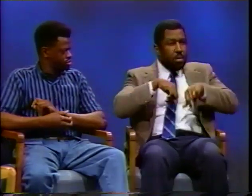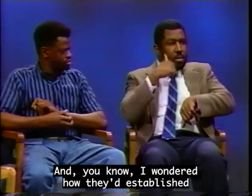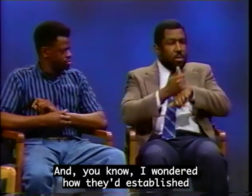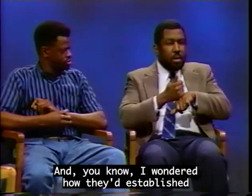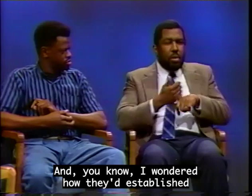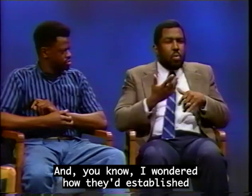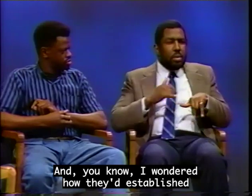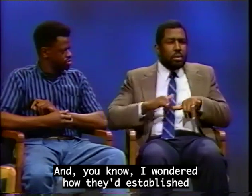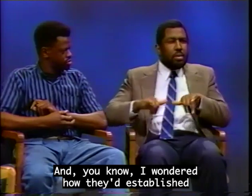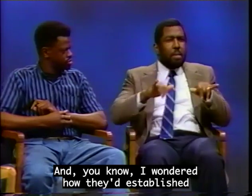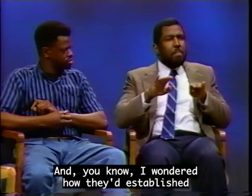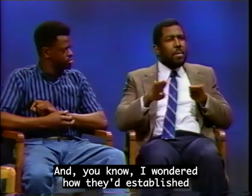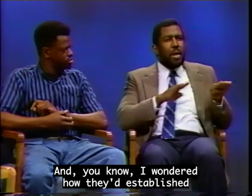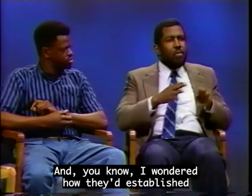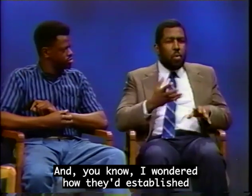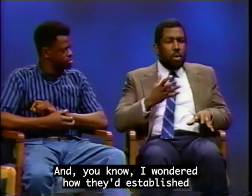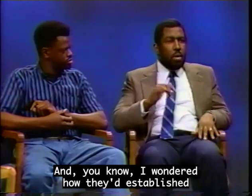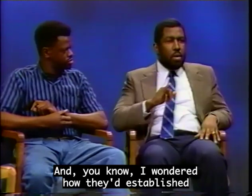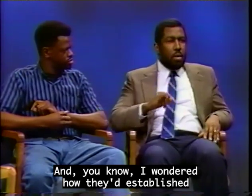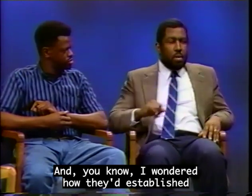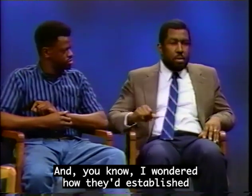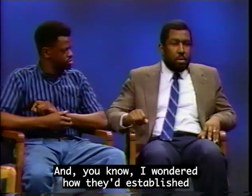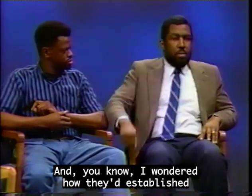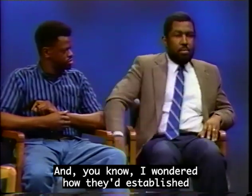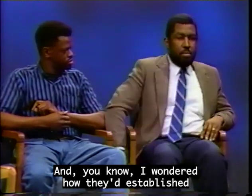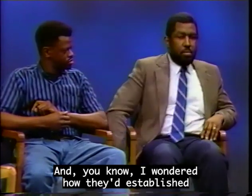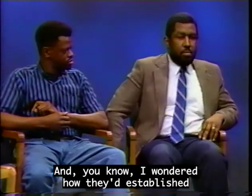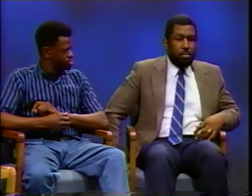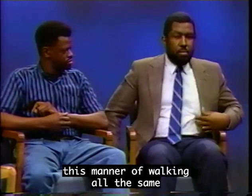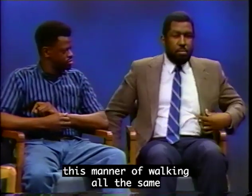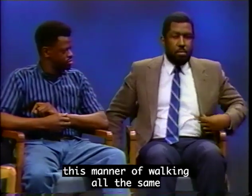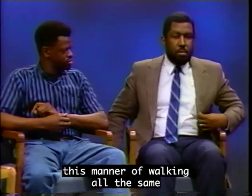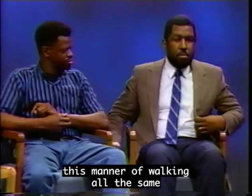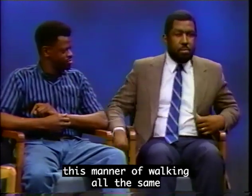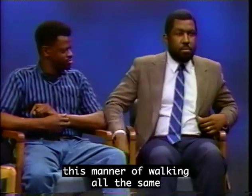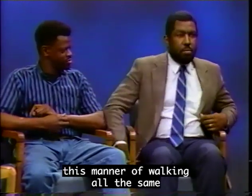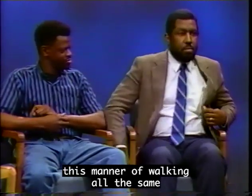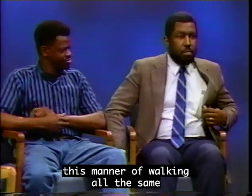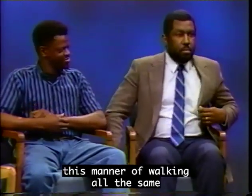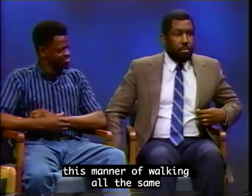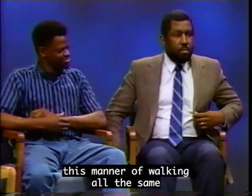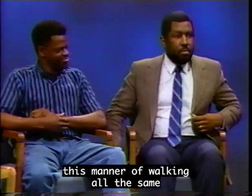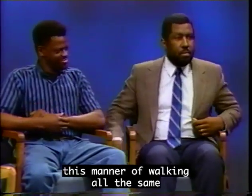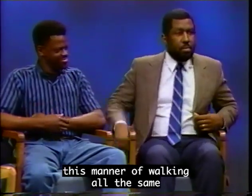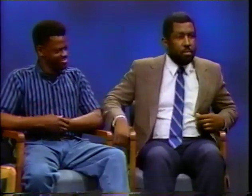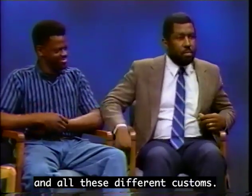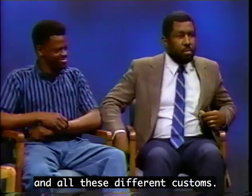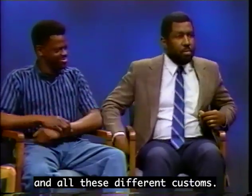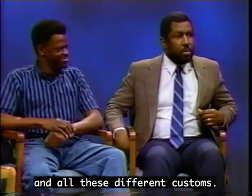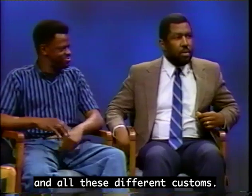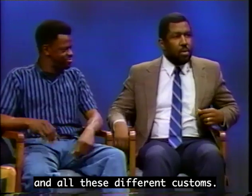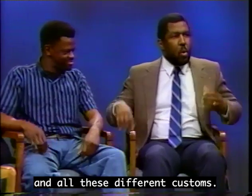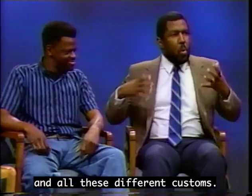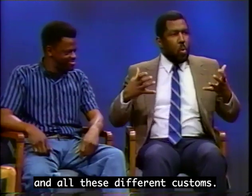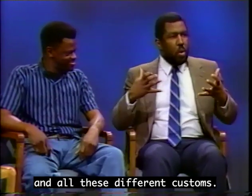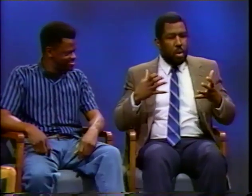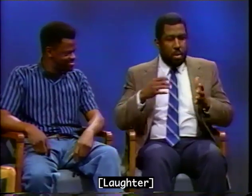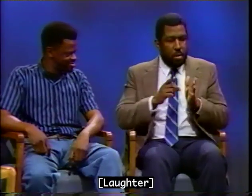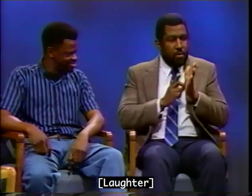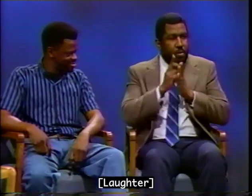And, you know, I wondered how they established this manner of walking all the same and all these different customs. I mean,